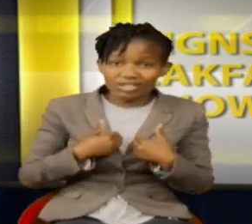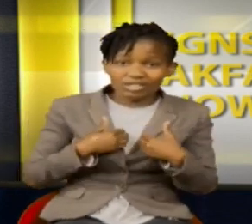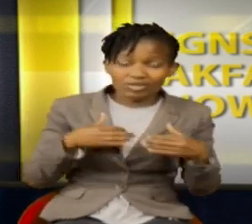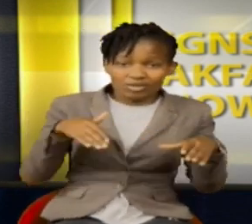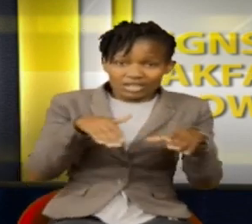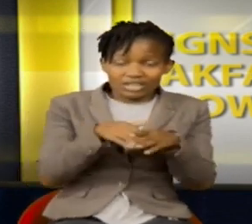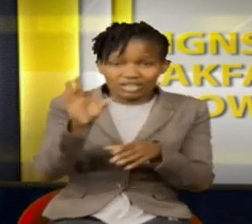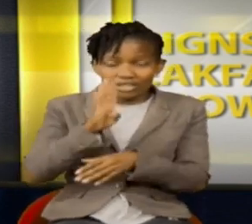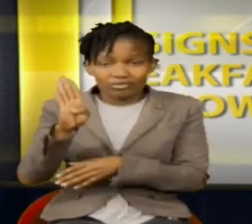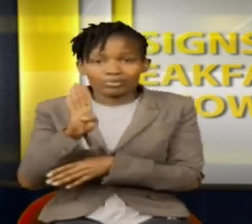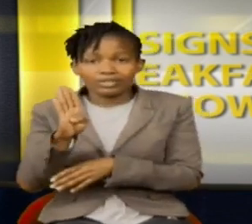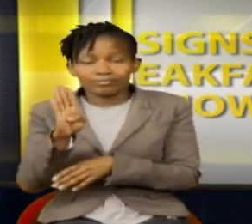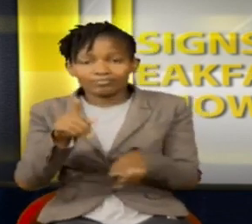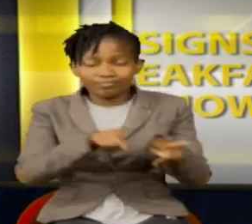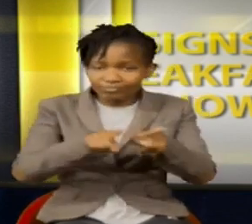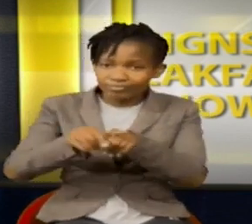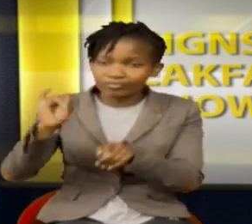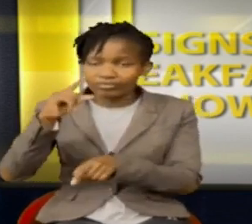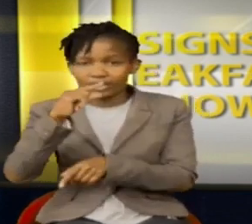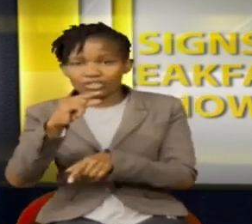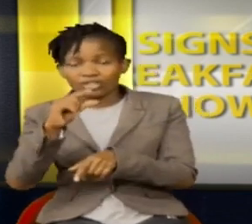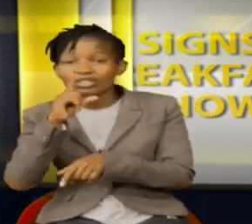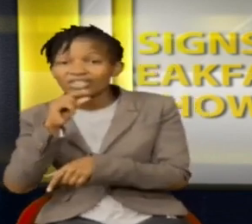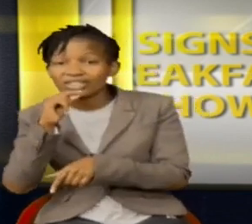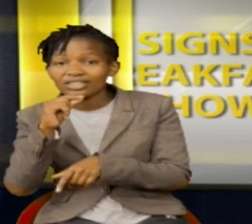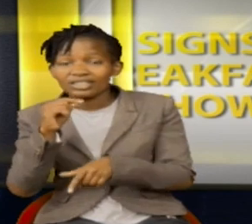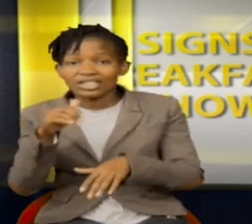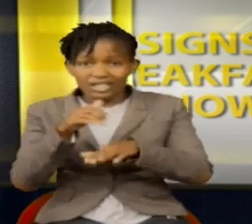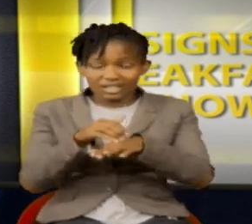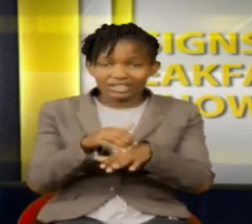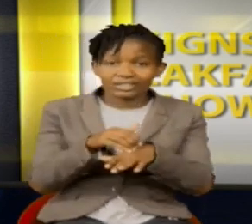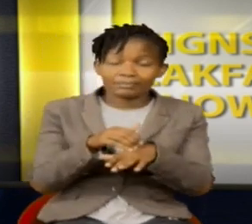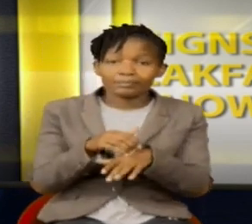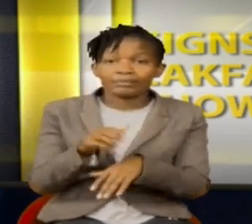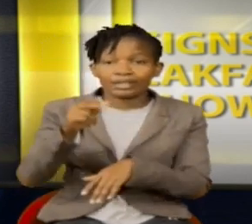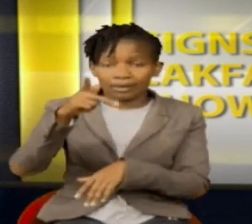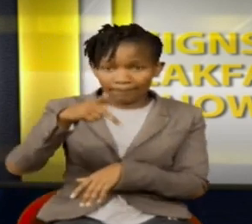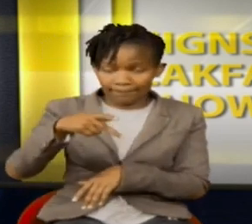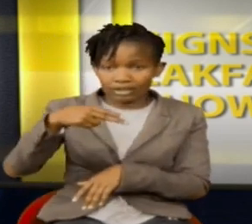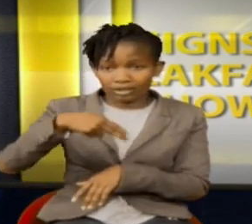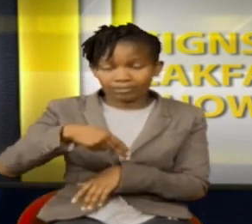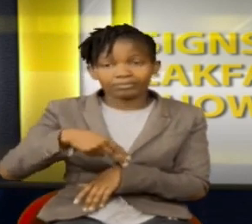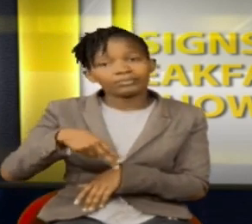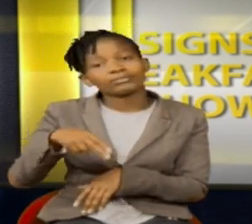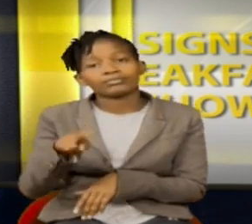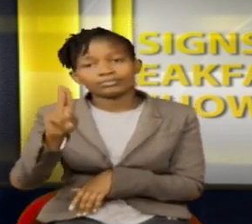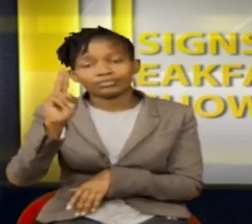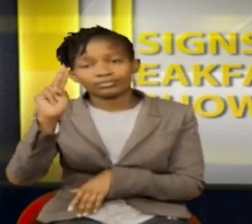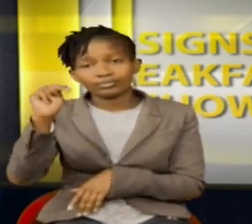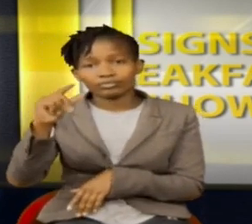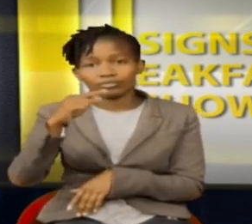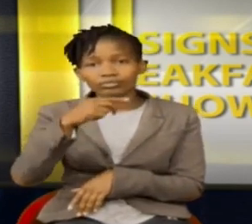Twitter, Instagram, at Punguza KE, at Punguza KE, kila mahali, raisi sana. Like the page, plug into